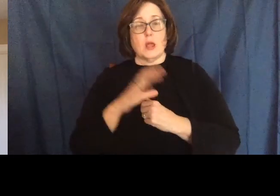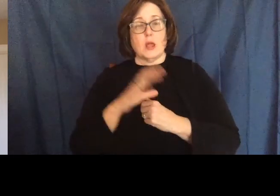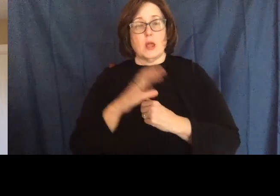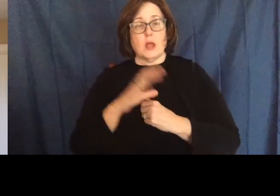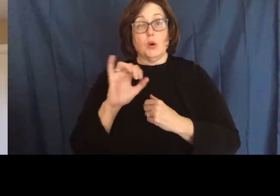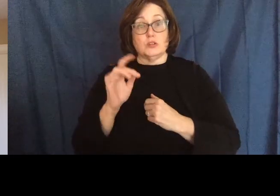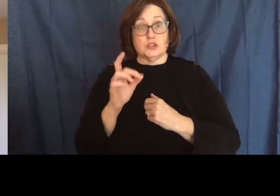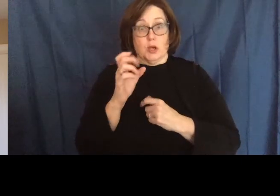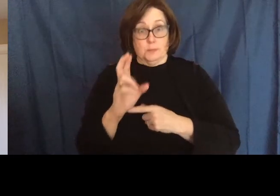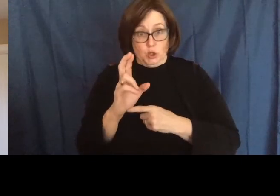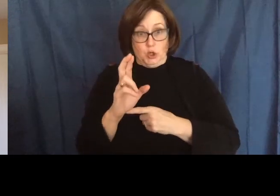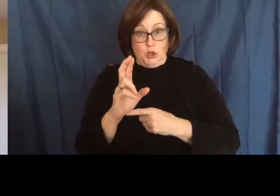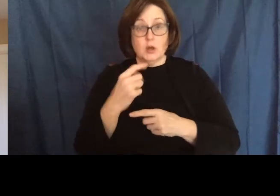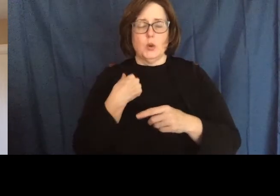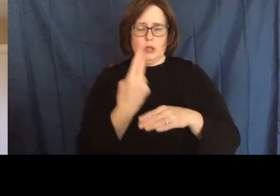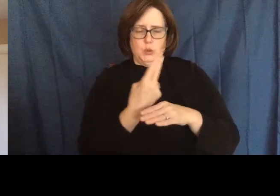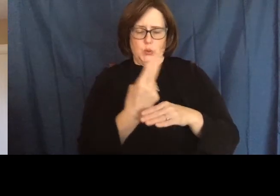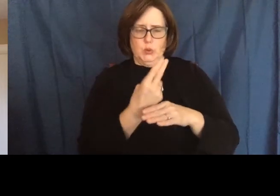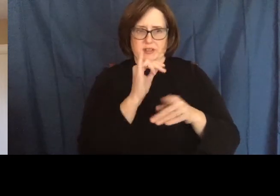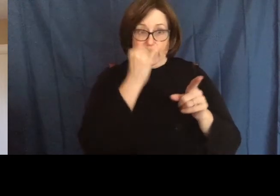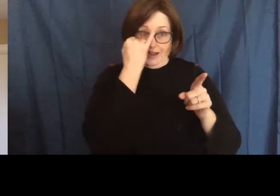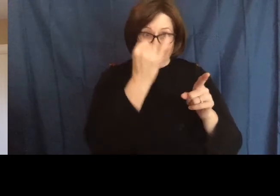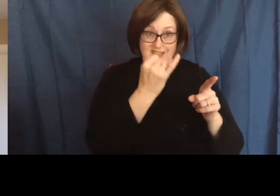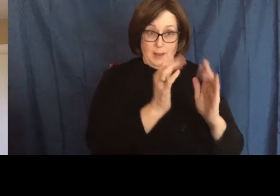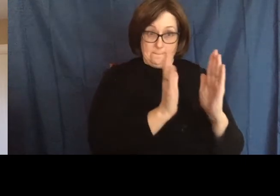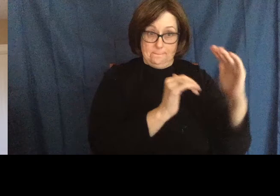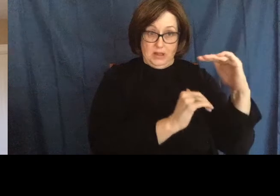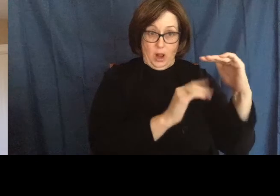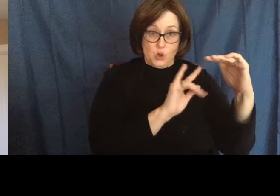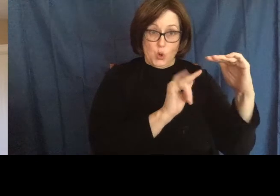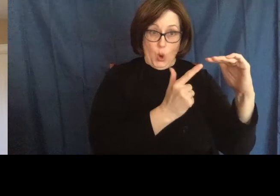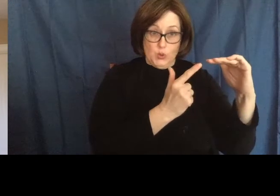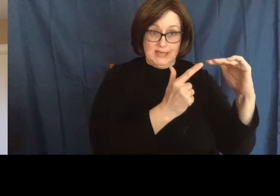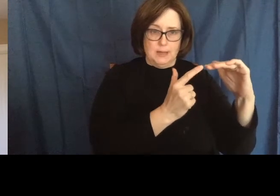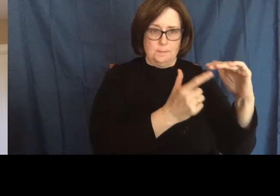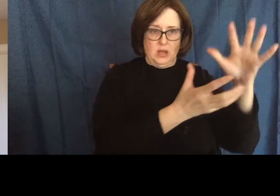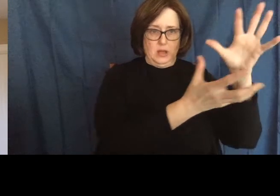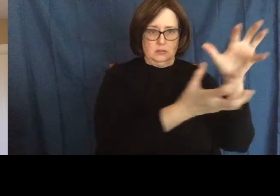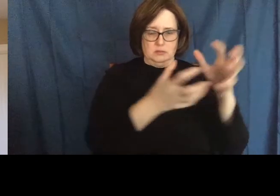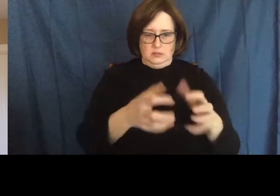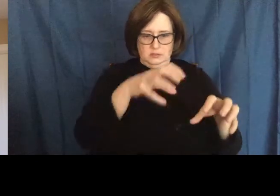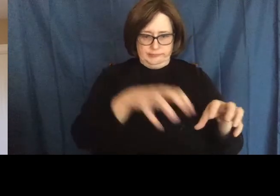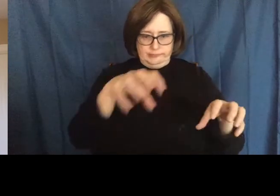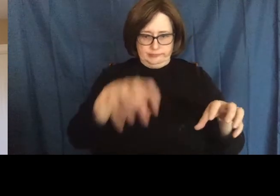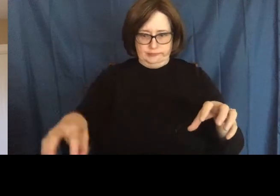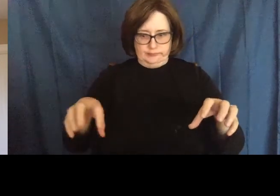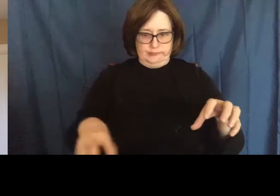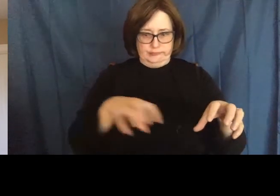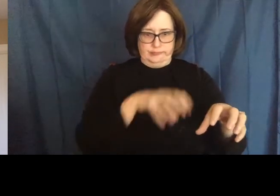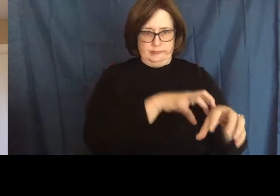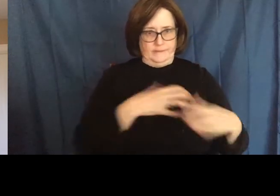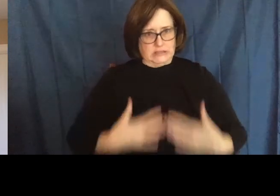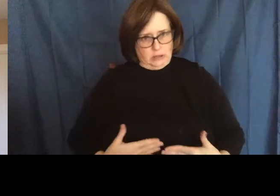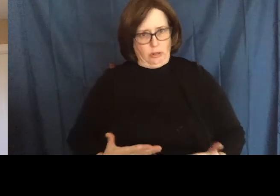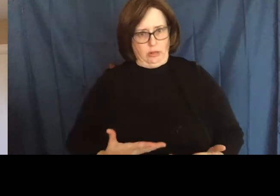have taken the principles of block coding and we pretty much put them on the table in front of you. So this slide shows a